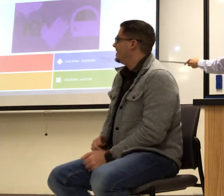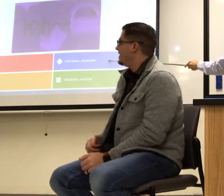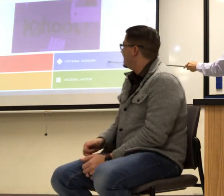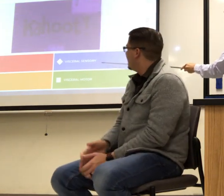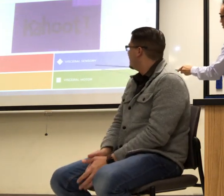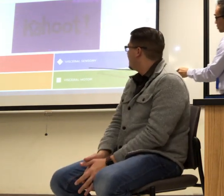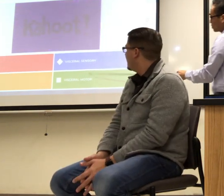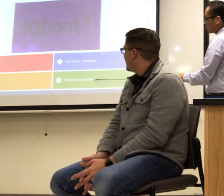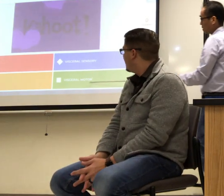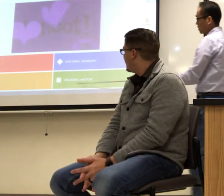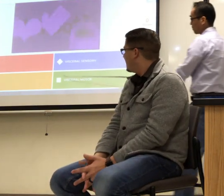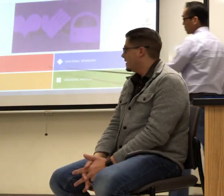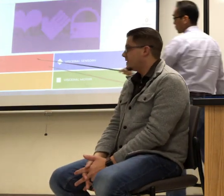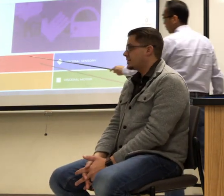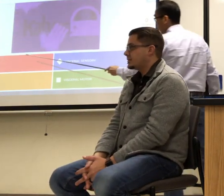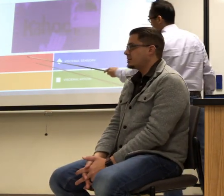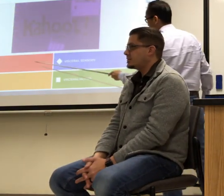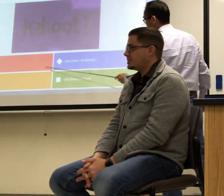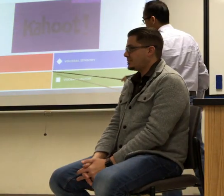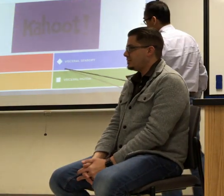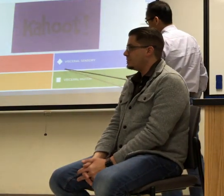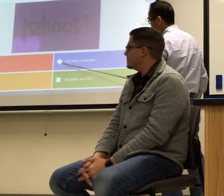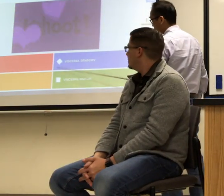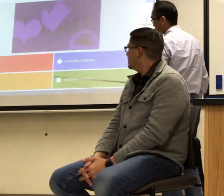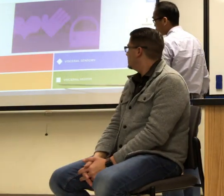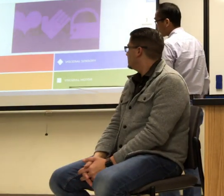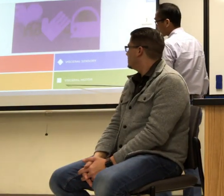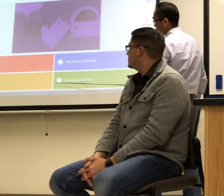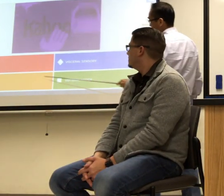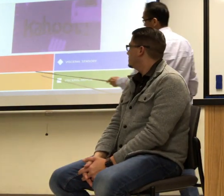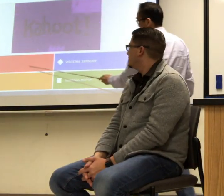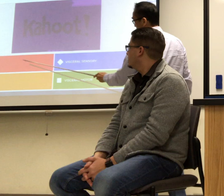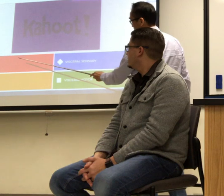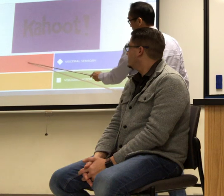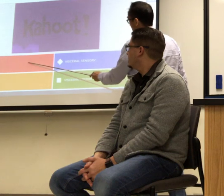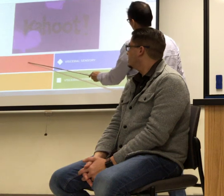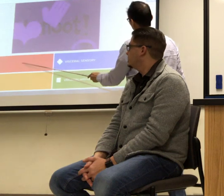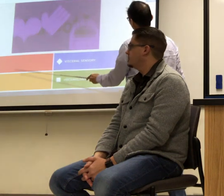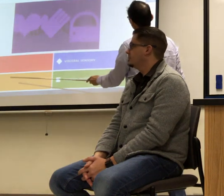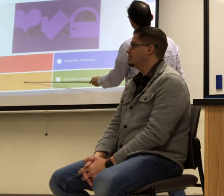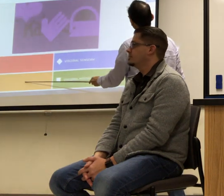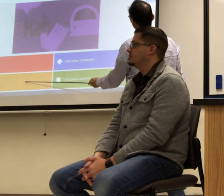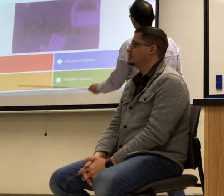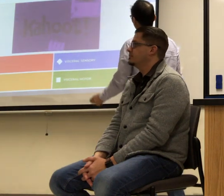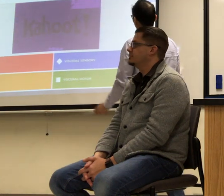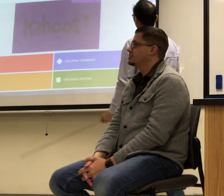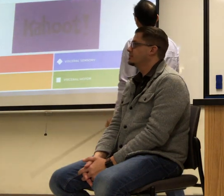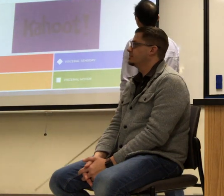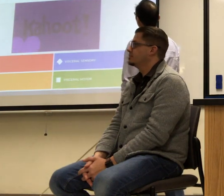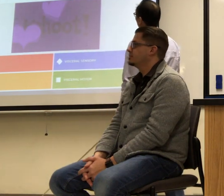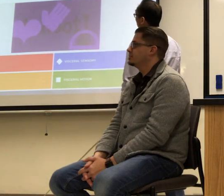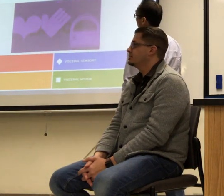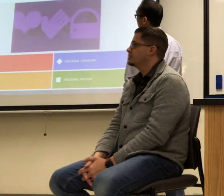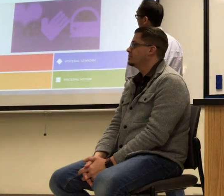You choose one of these choices. Is it visceral sensory, visceral motor? Is it somatic sensory, somatic motor?